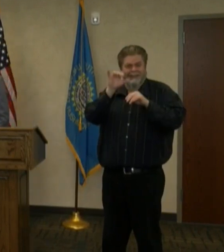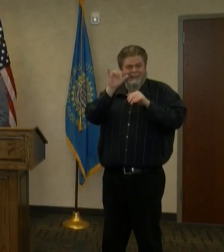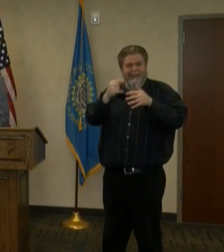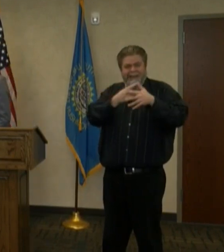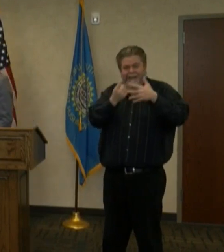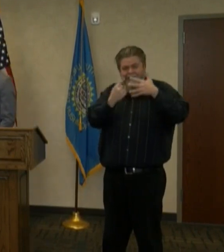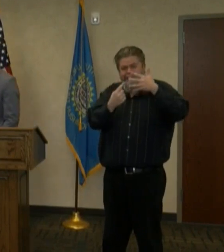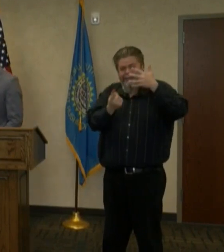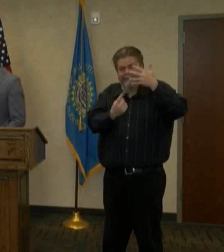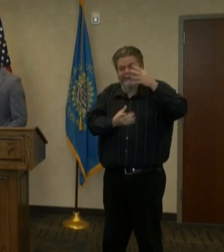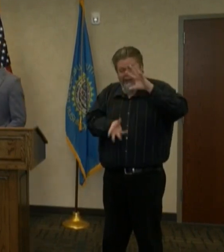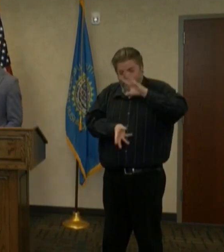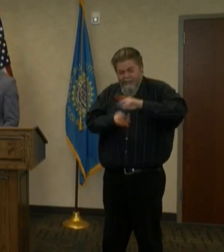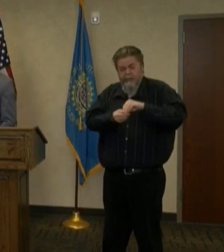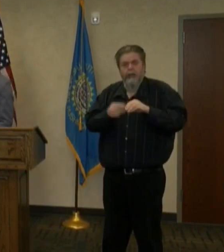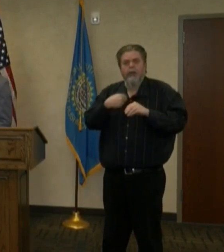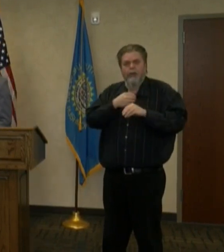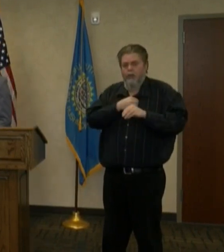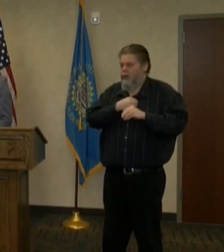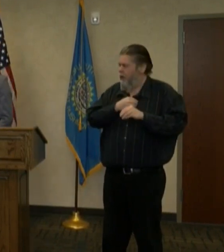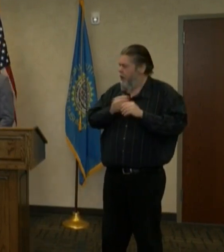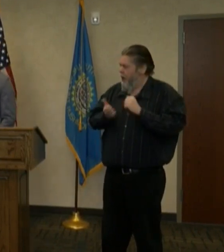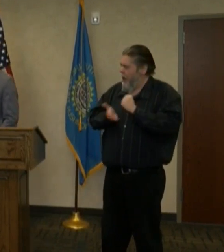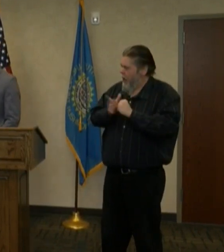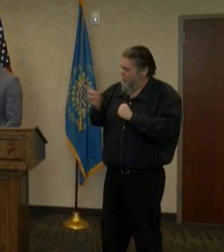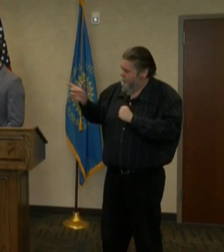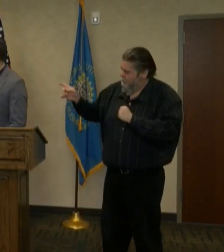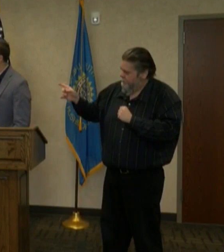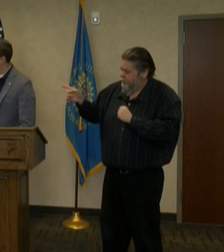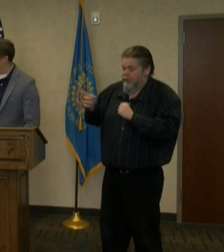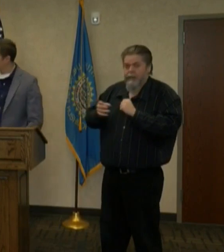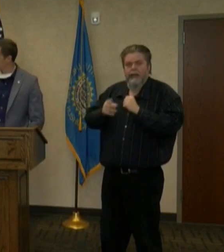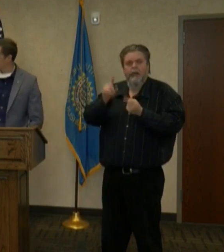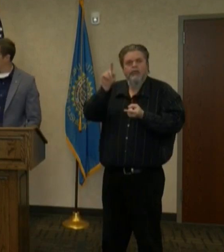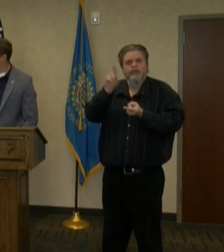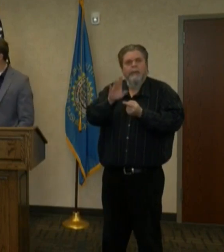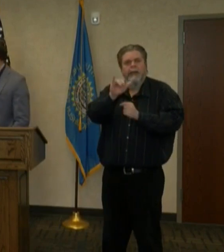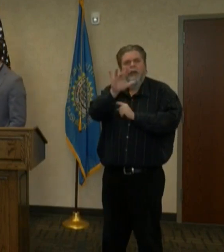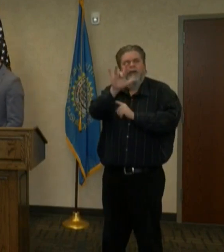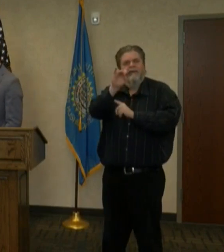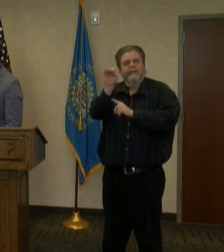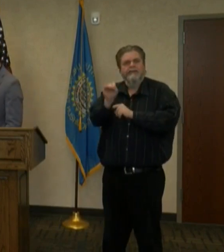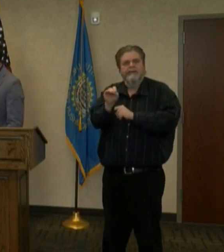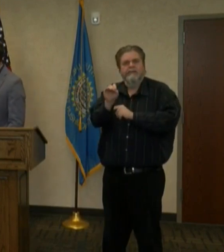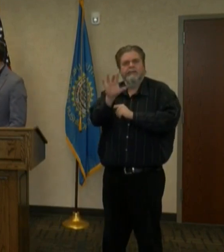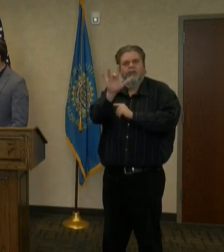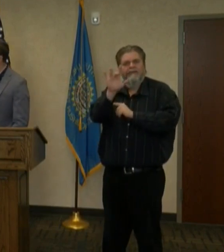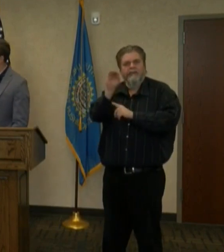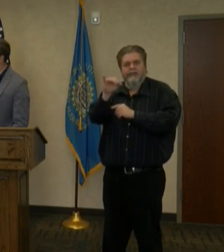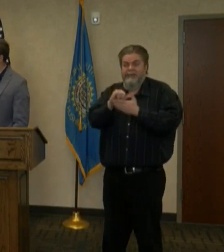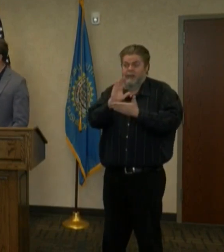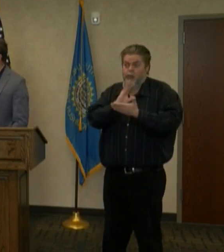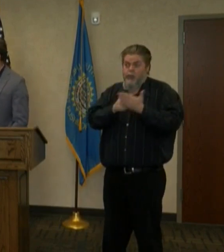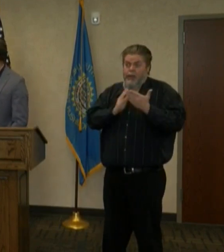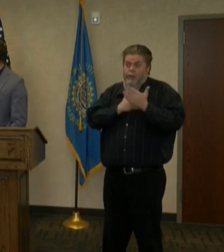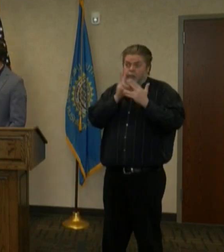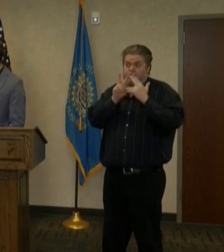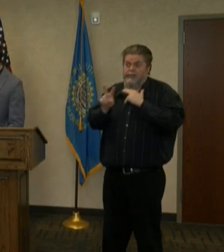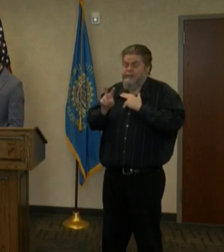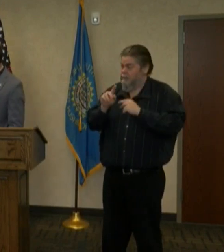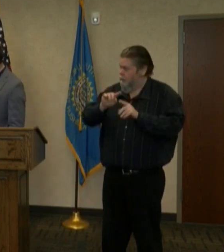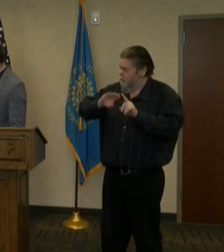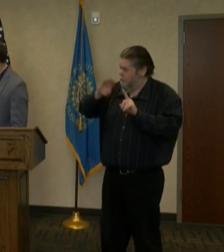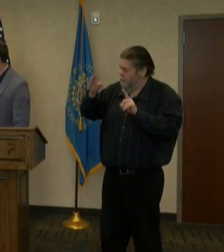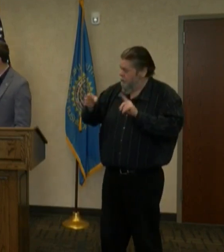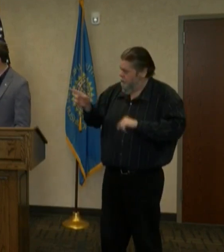gained ourselves about a 25% impact on some of our peak